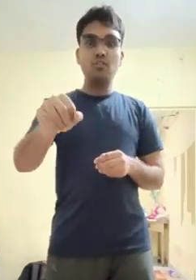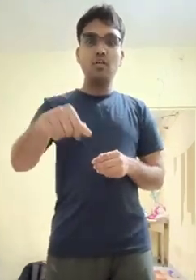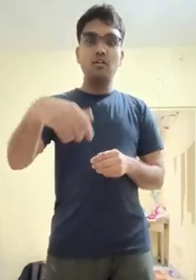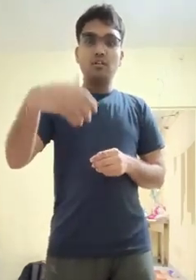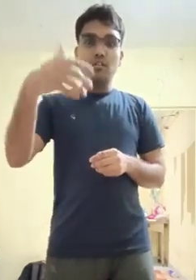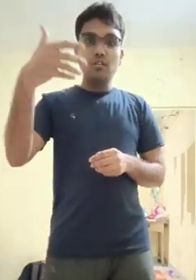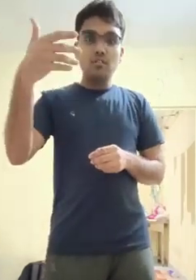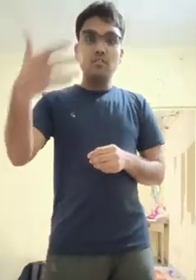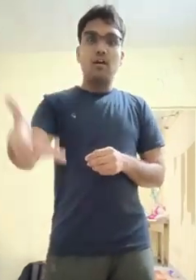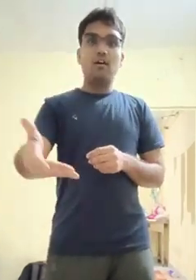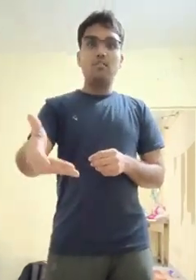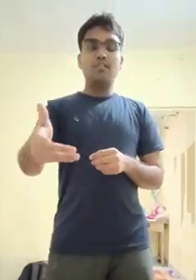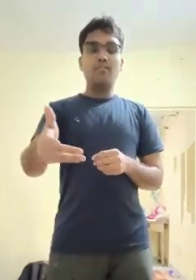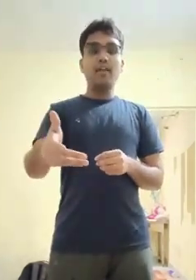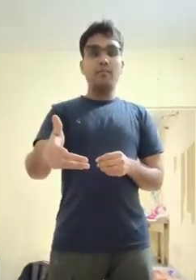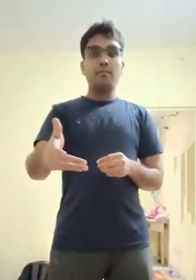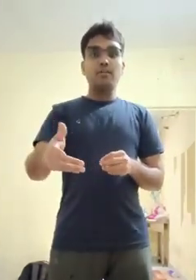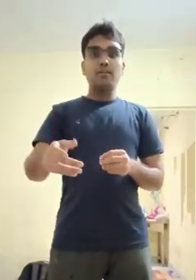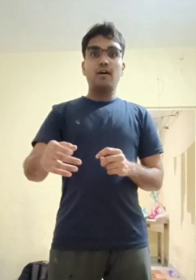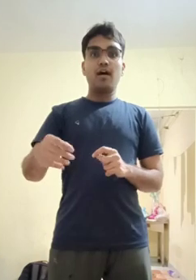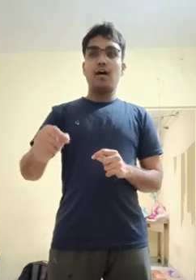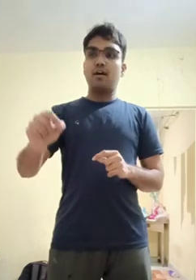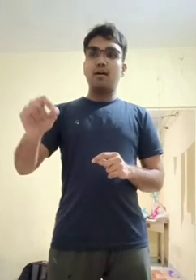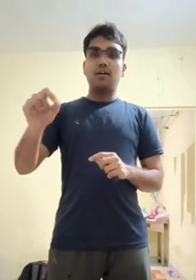the JVM,